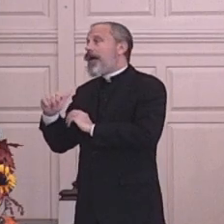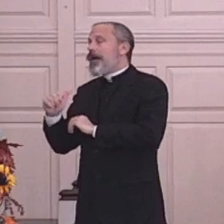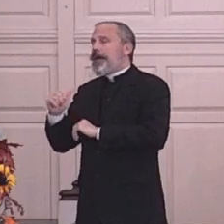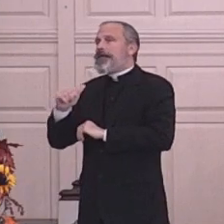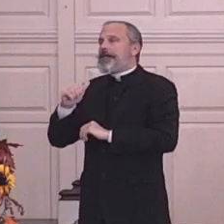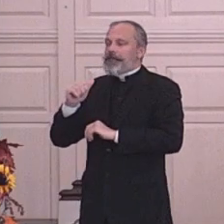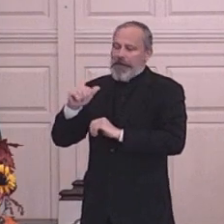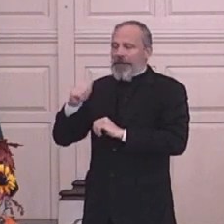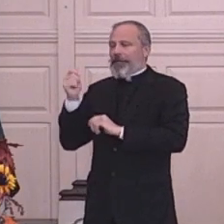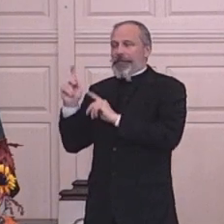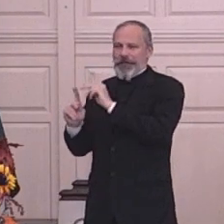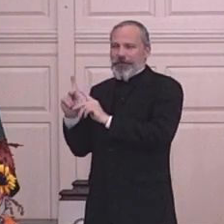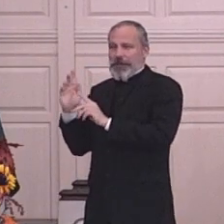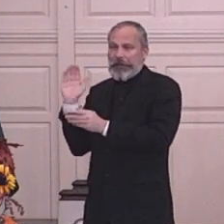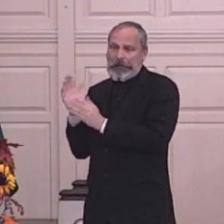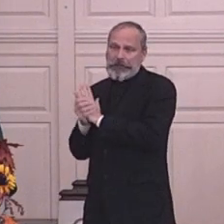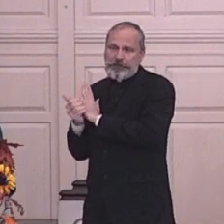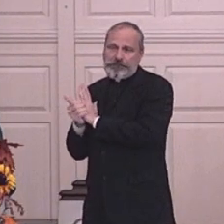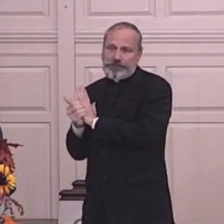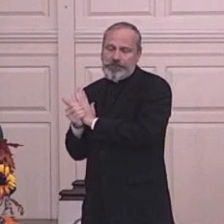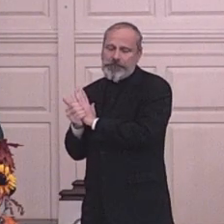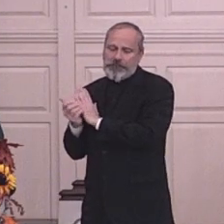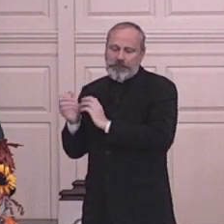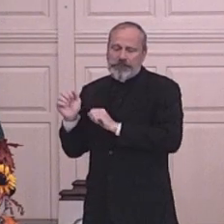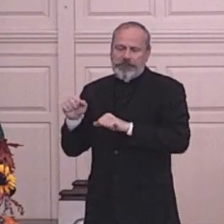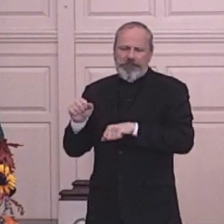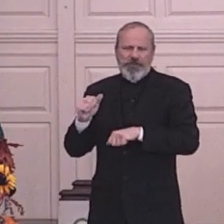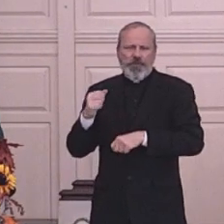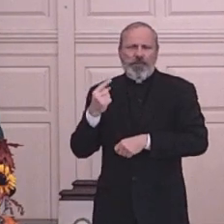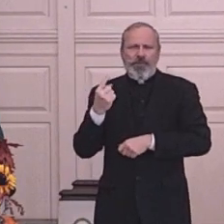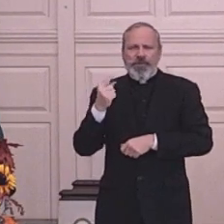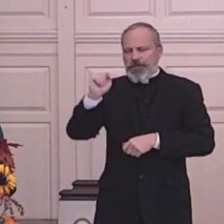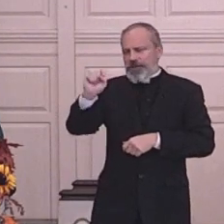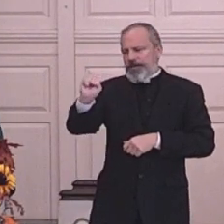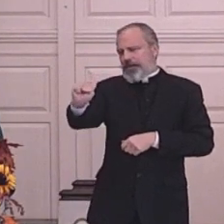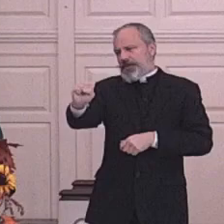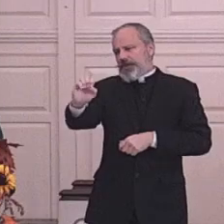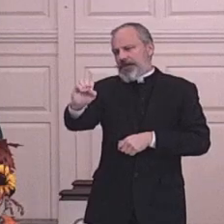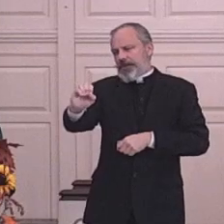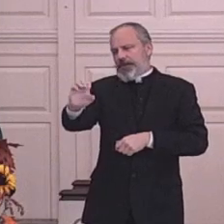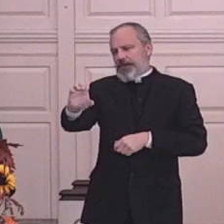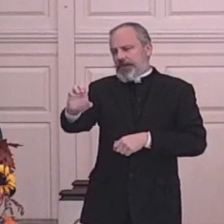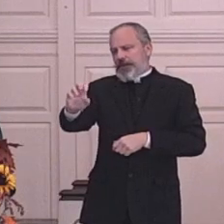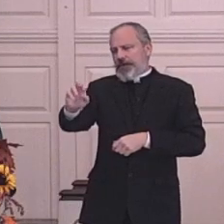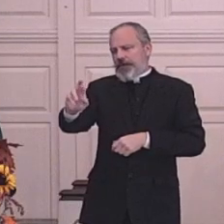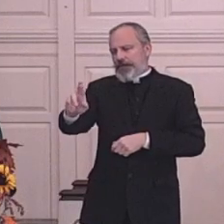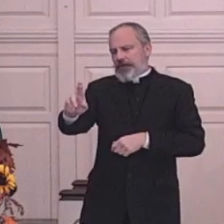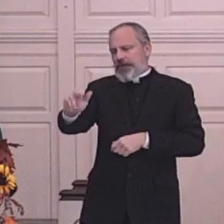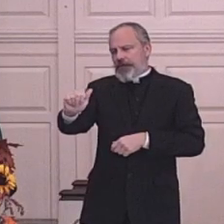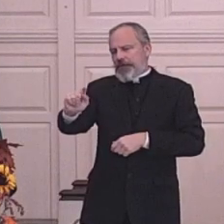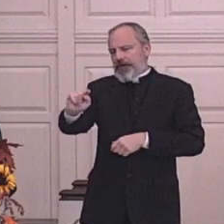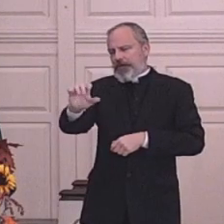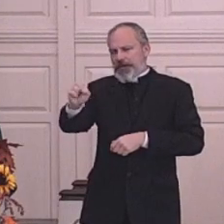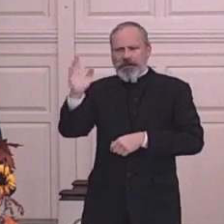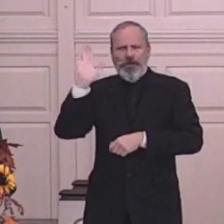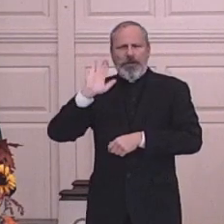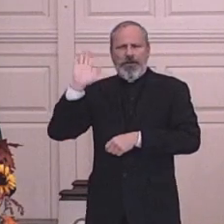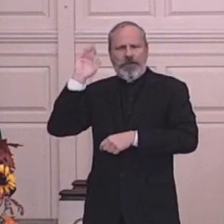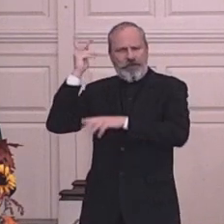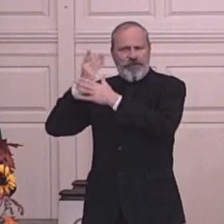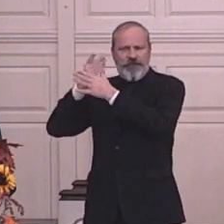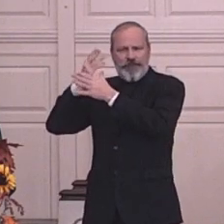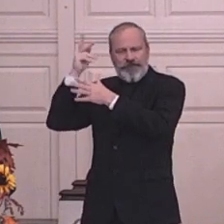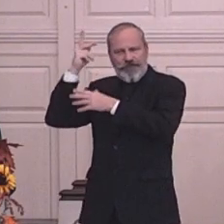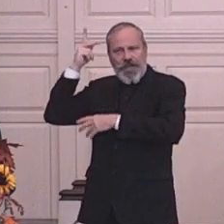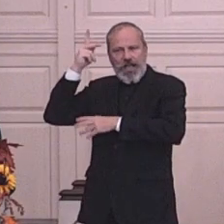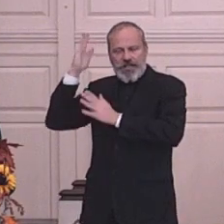Socrates, one of the ancient philosophers, mentioned, know thyself. You should know thyself. Make